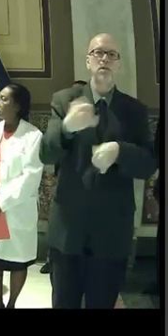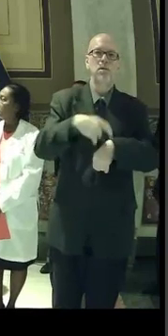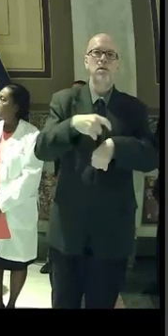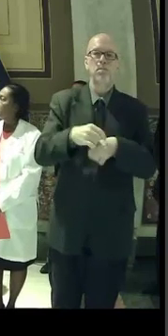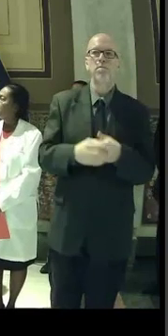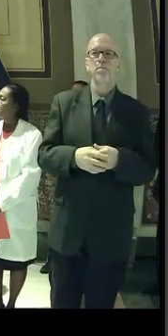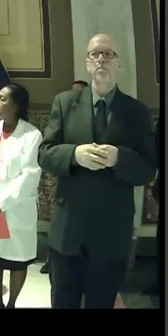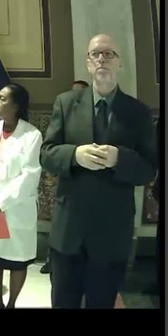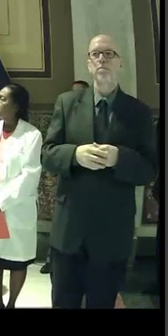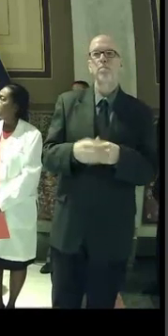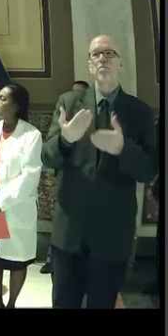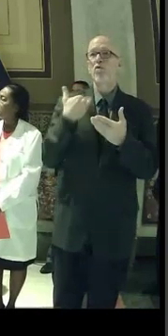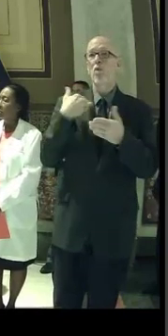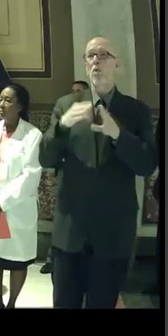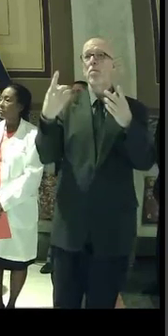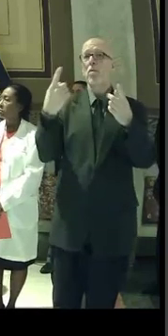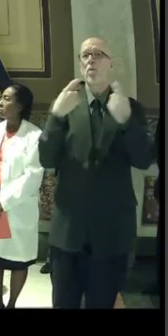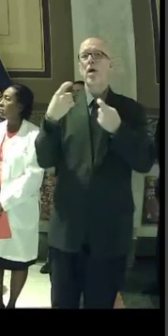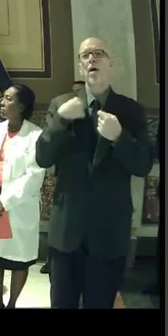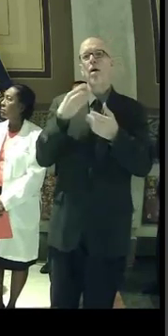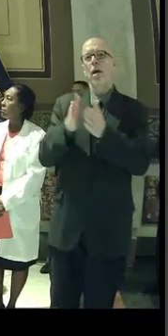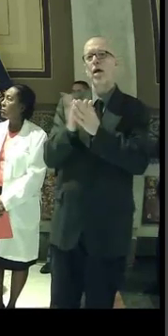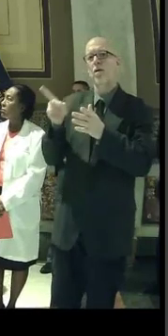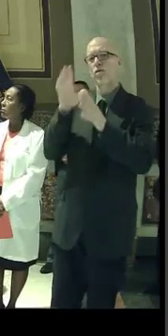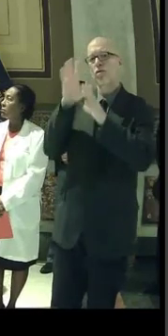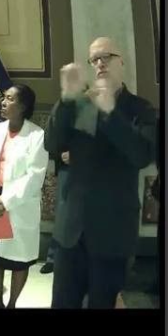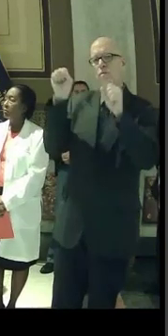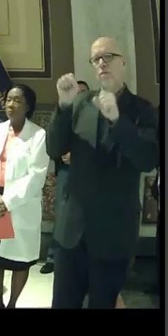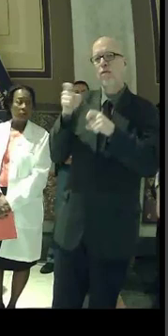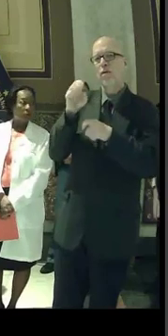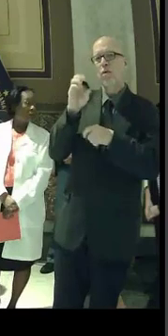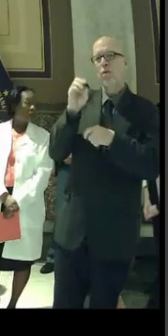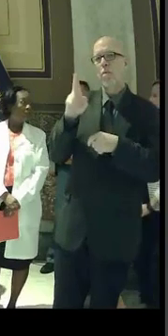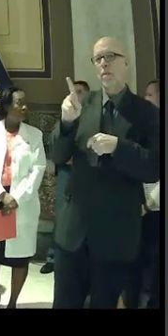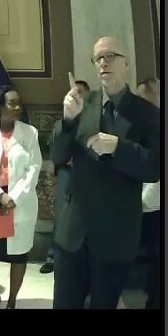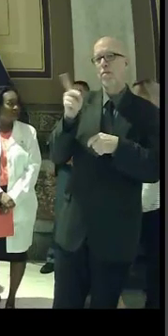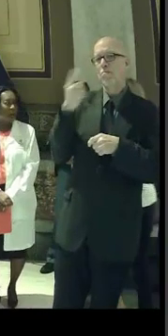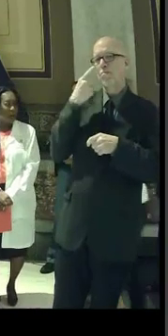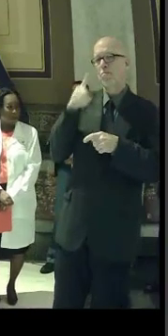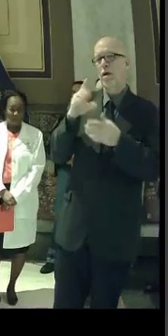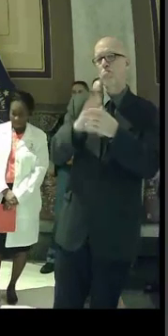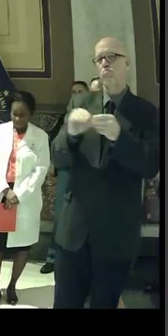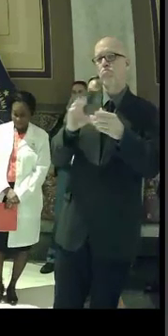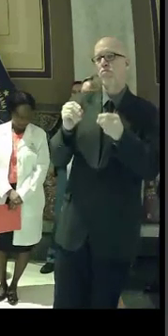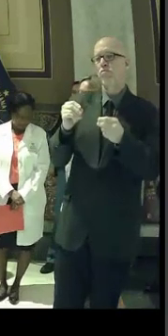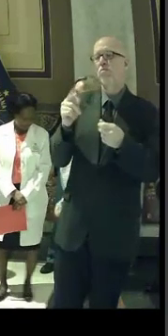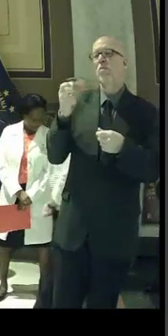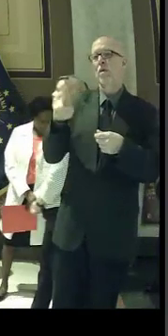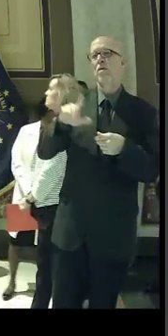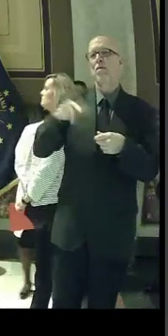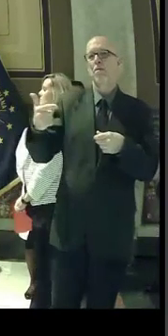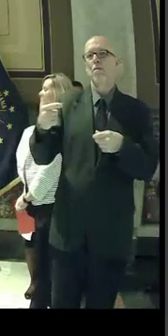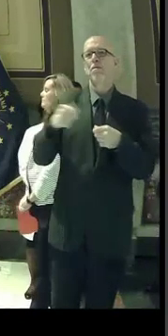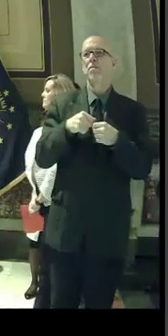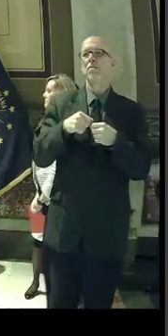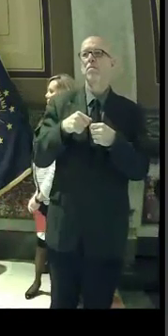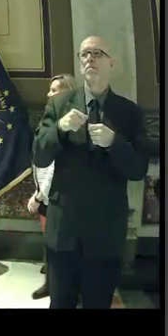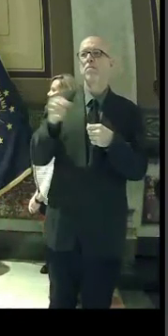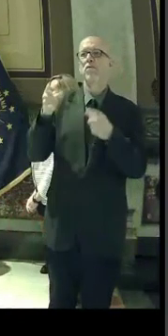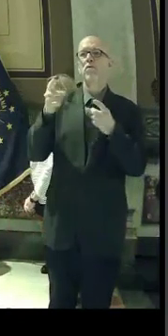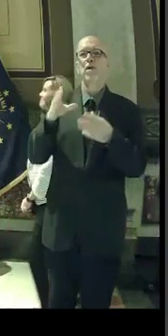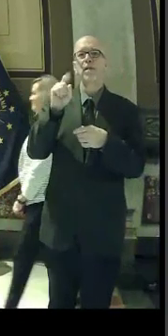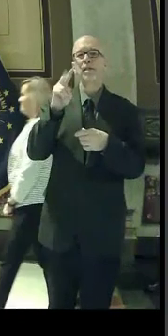that, before we open it up for questions, I would ask if Superintendent Jennifer McCormick, if you could share some words, and then followed by